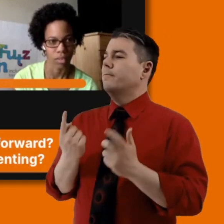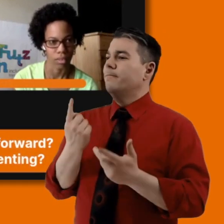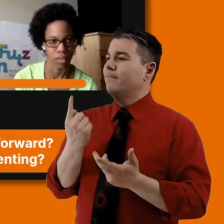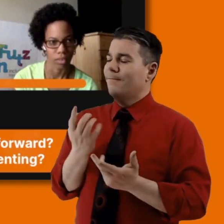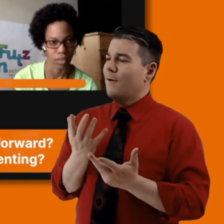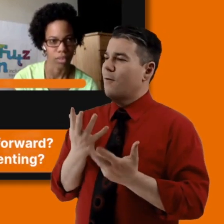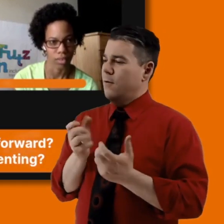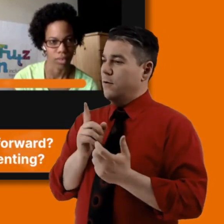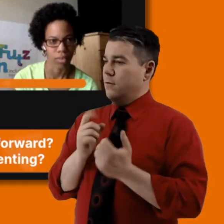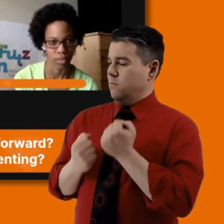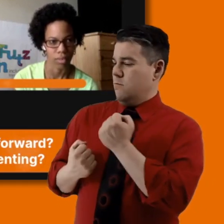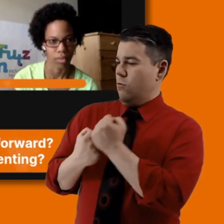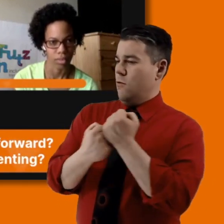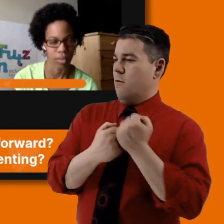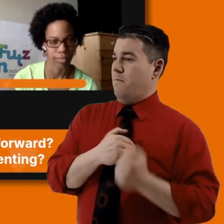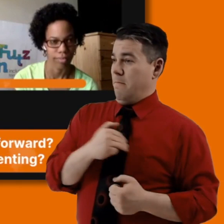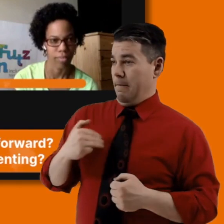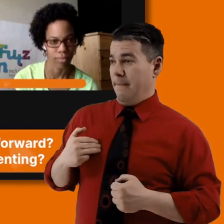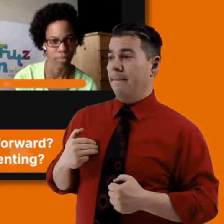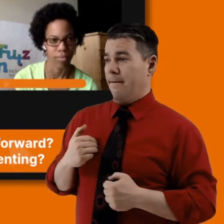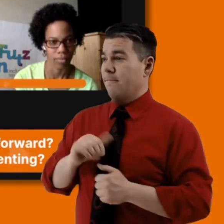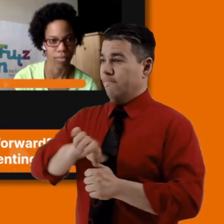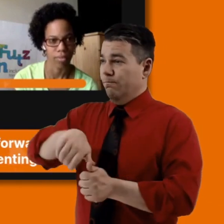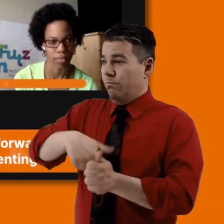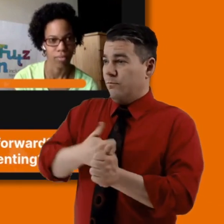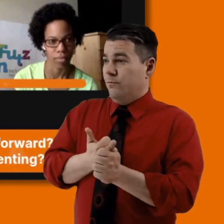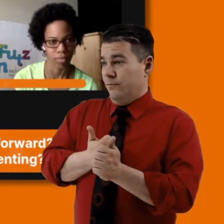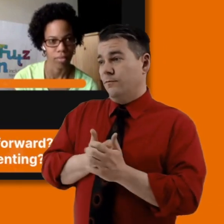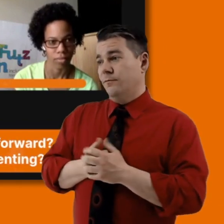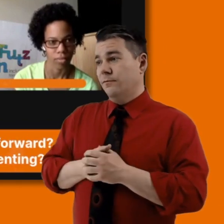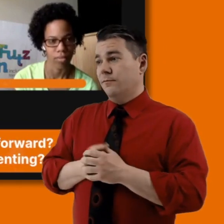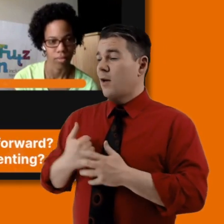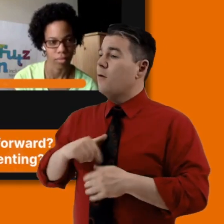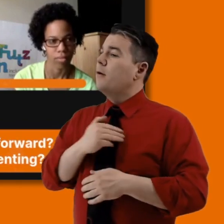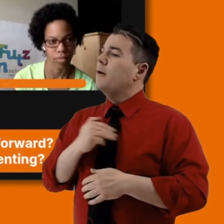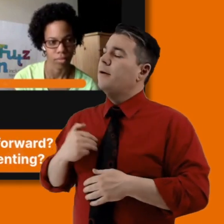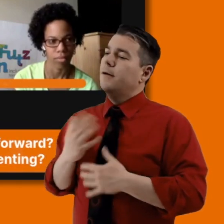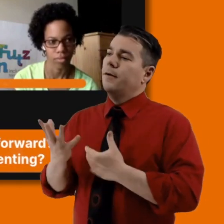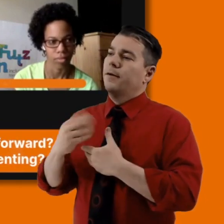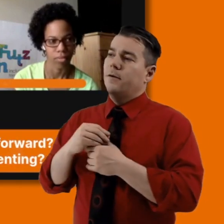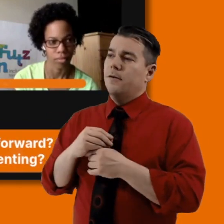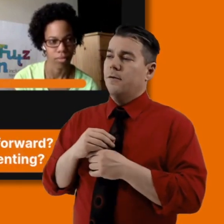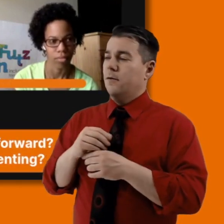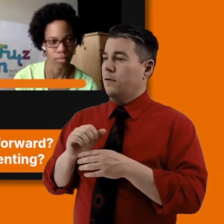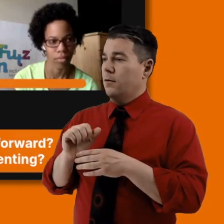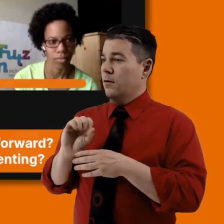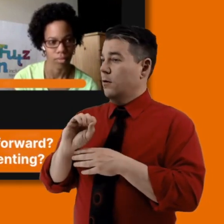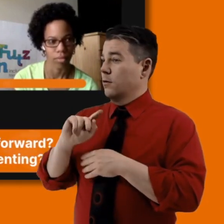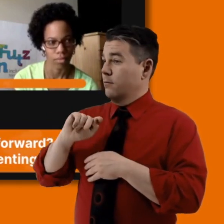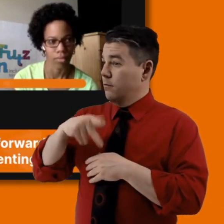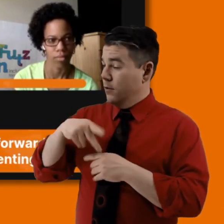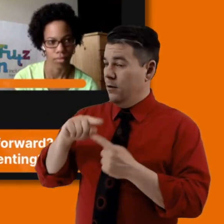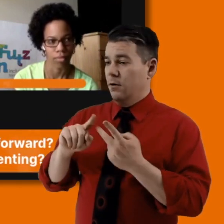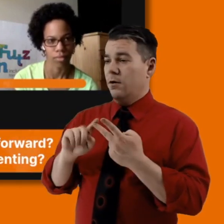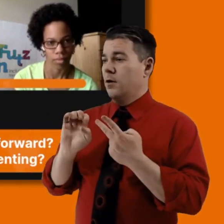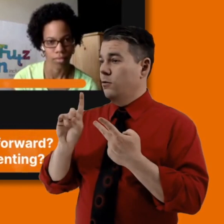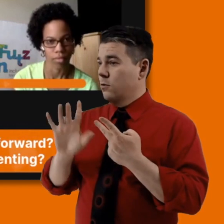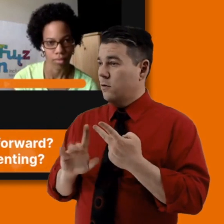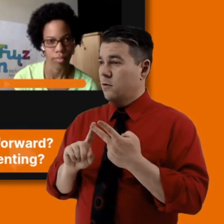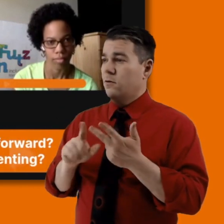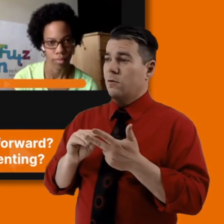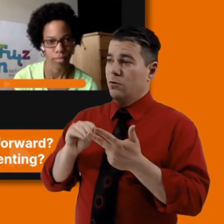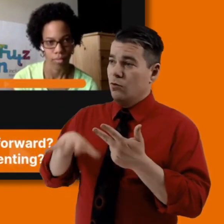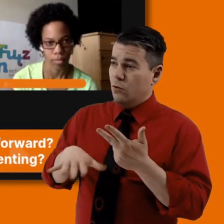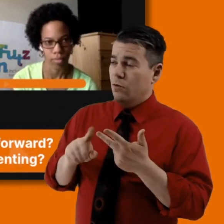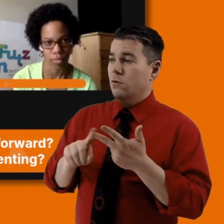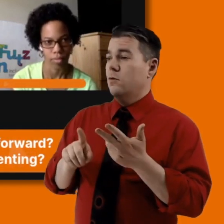have the support of membership behind us. And our membership includes the practitioners, educators, and students, as well